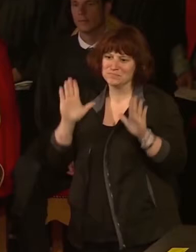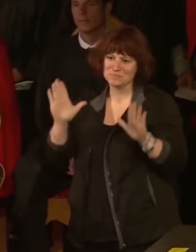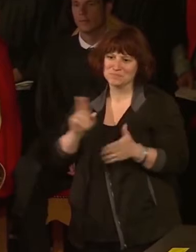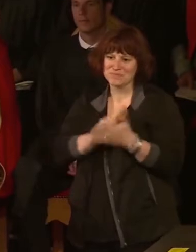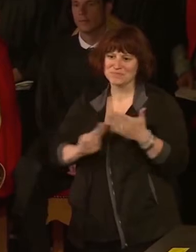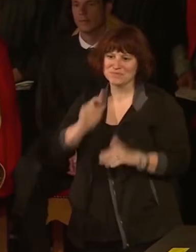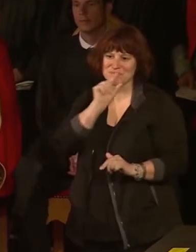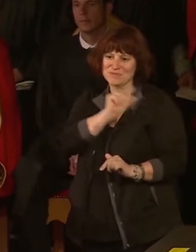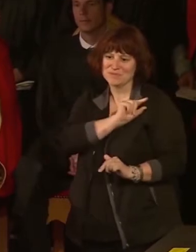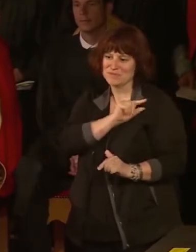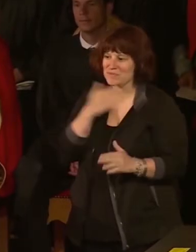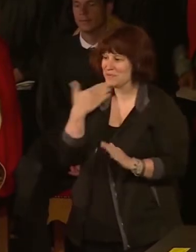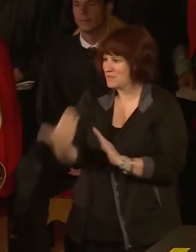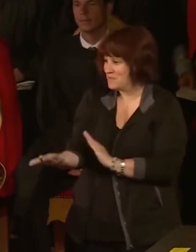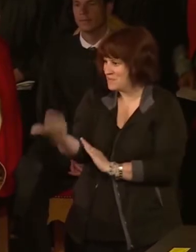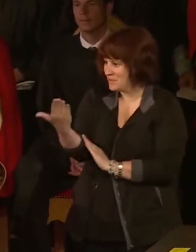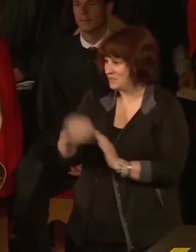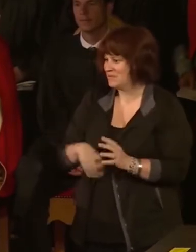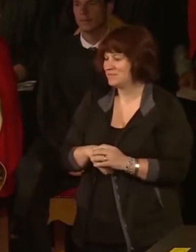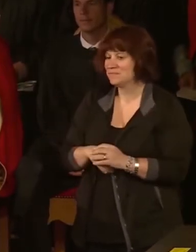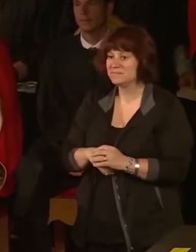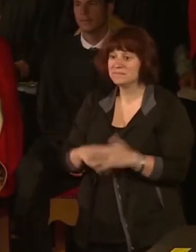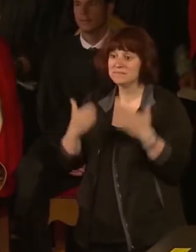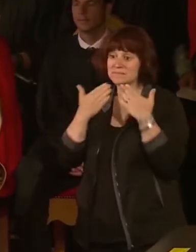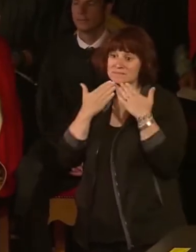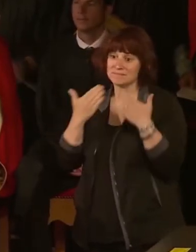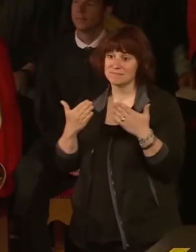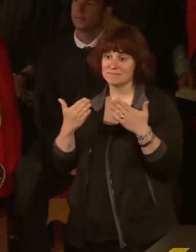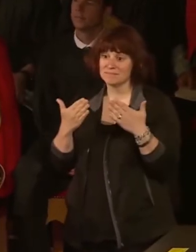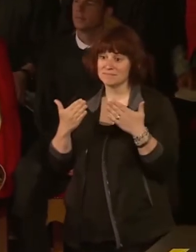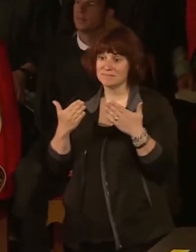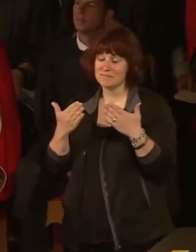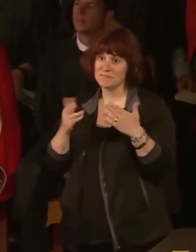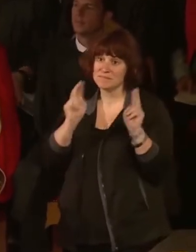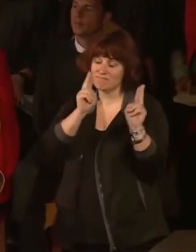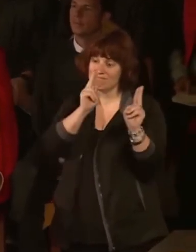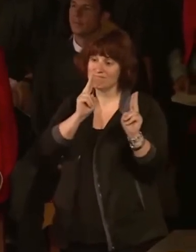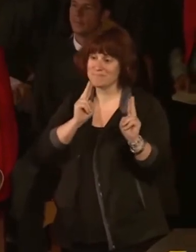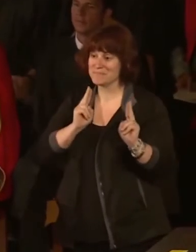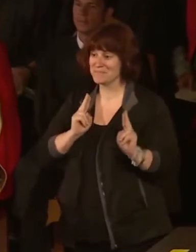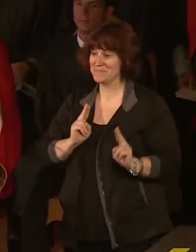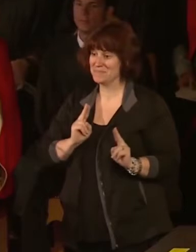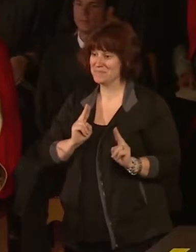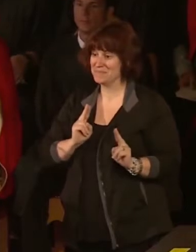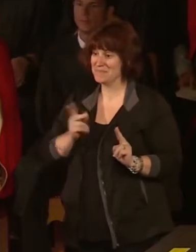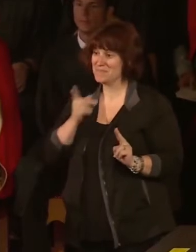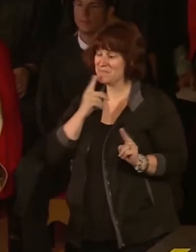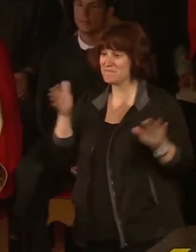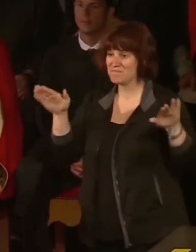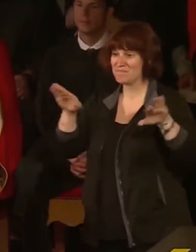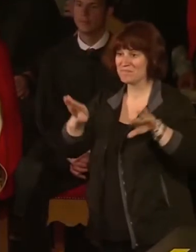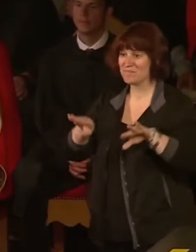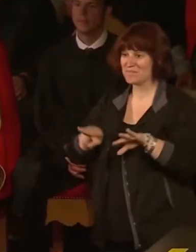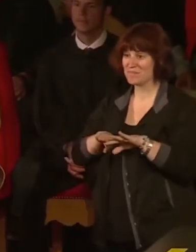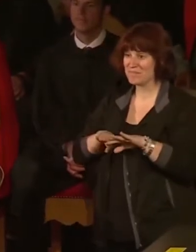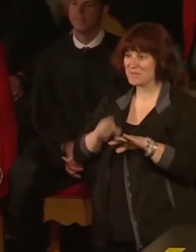good morning. And thank you for this high honor set in the valley of the mighty Speed